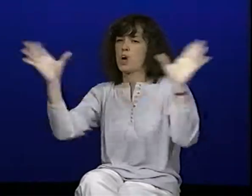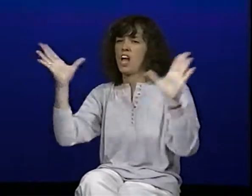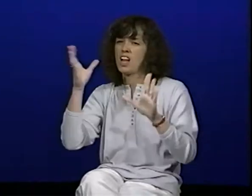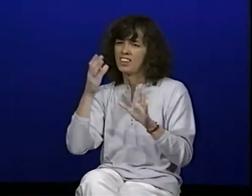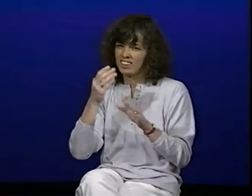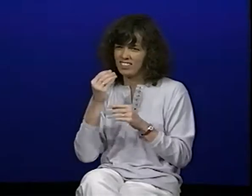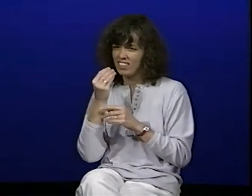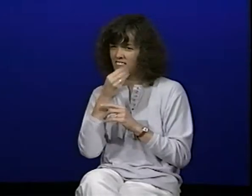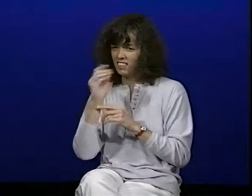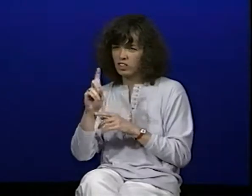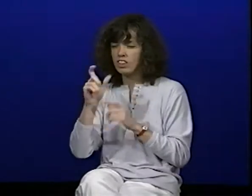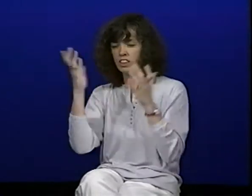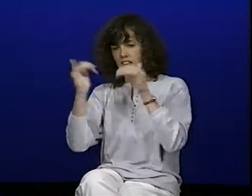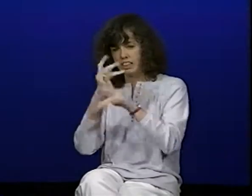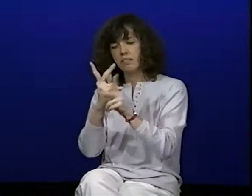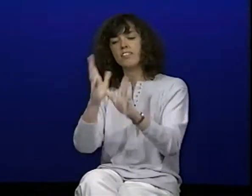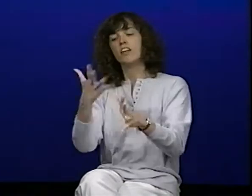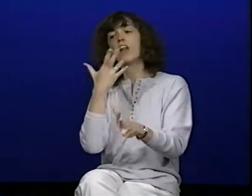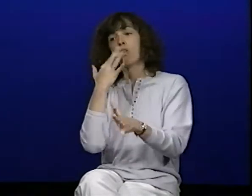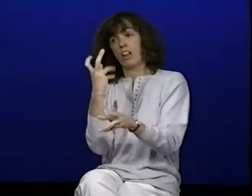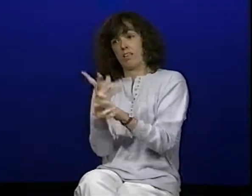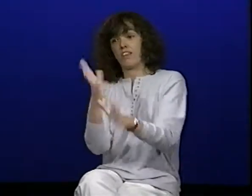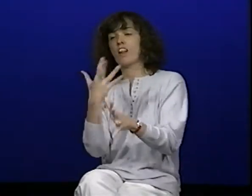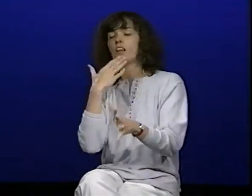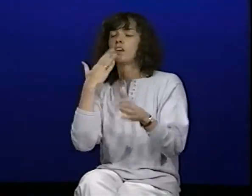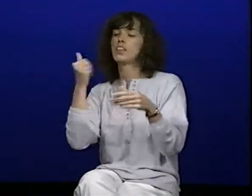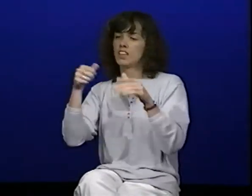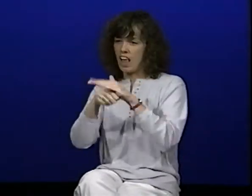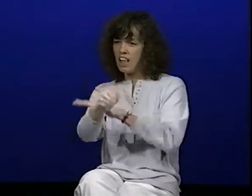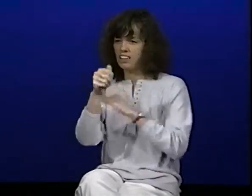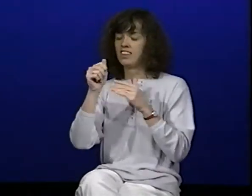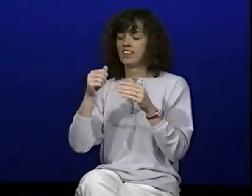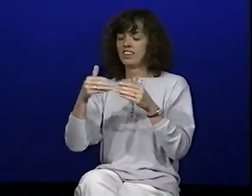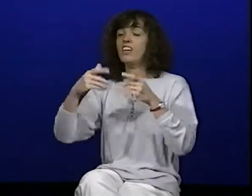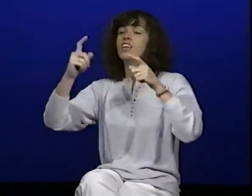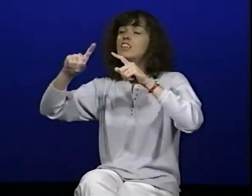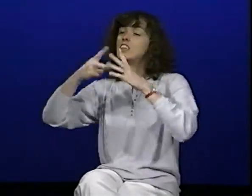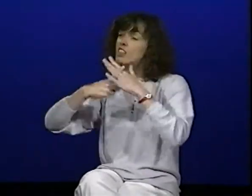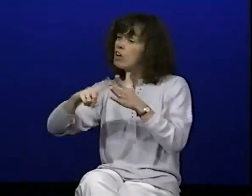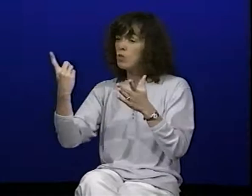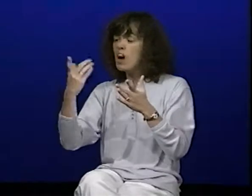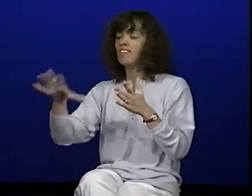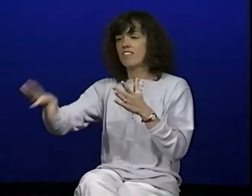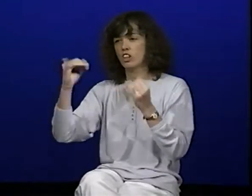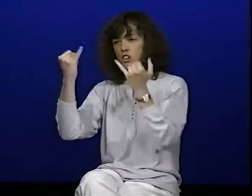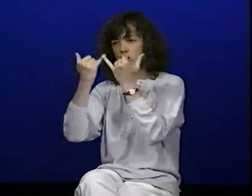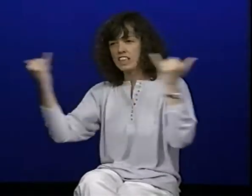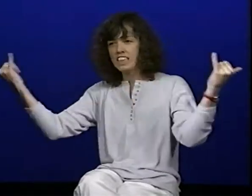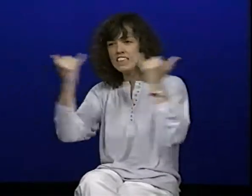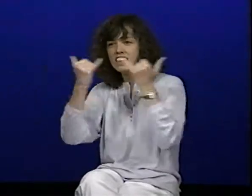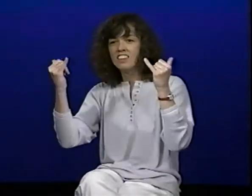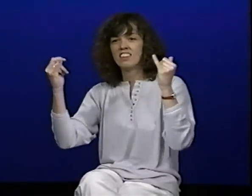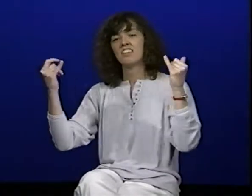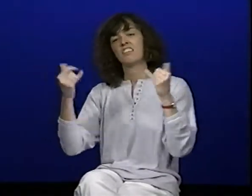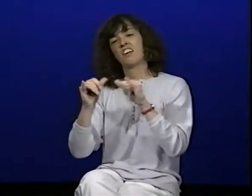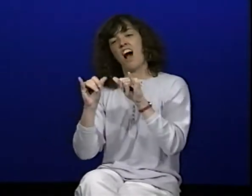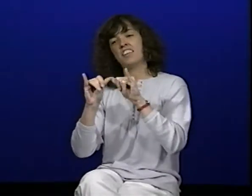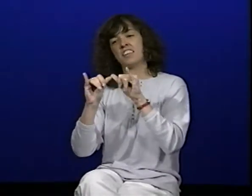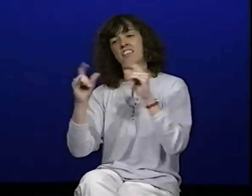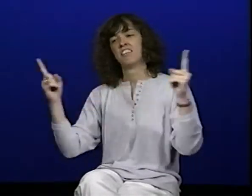The sunlight would fade the flowers, and you don't want to do that. You want to keep the flowers in their natural color. You also need to find some